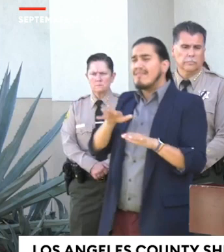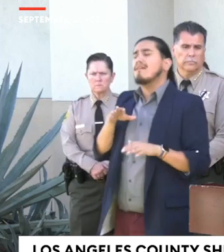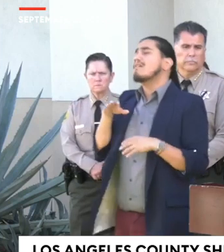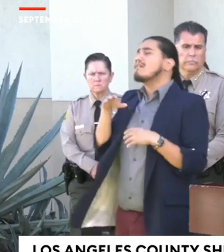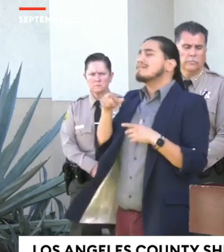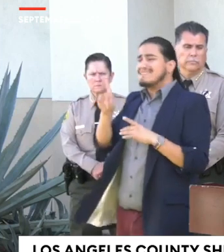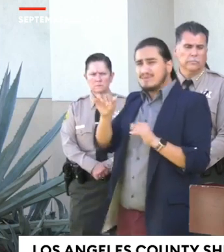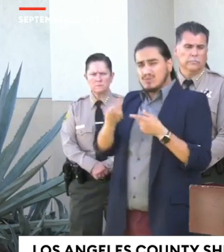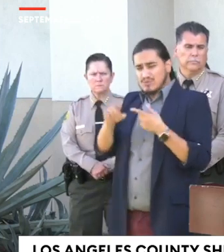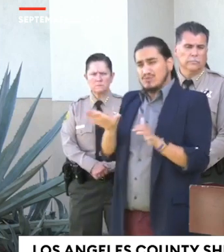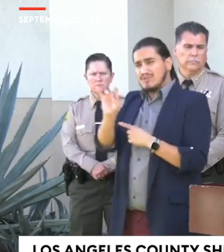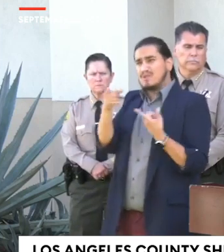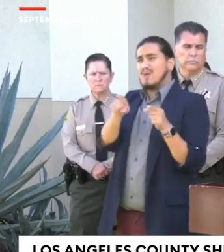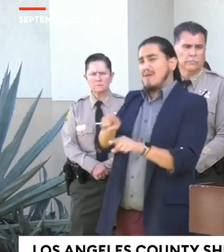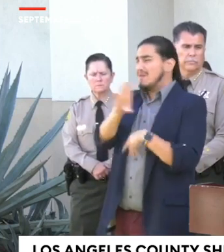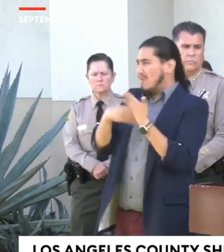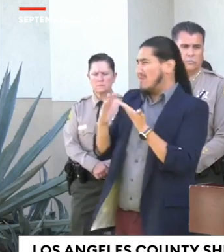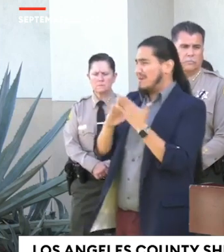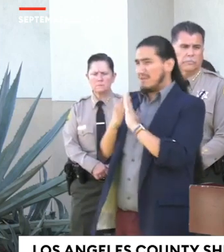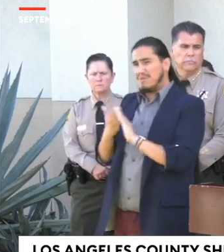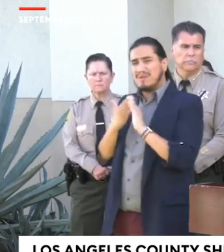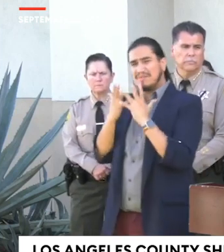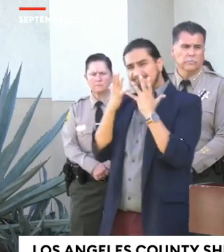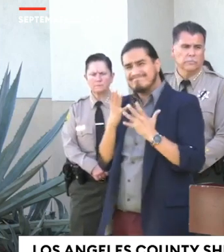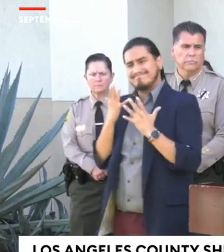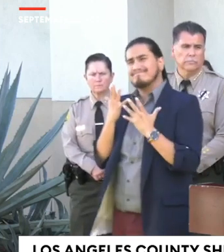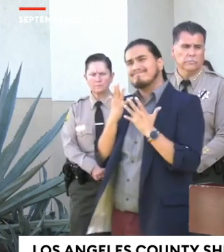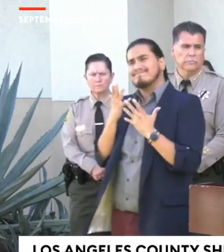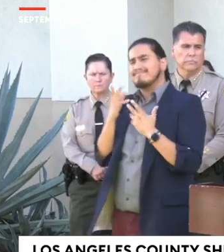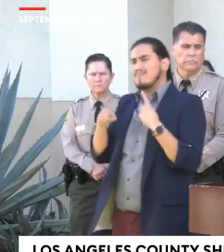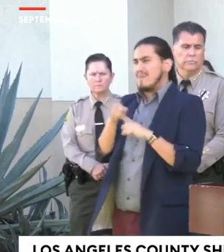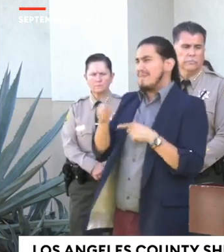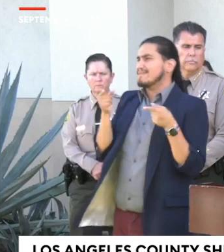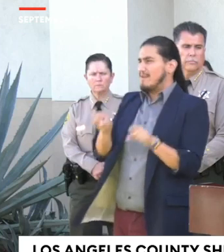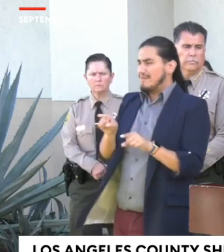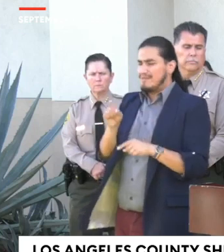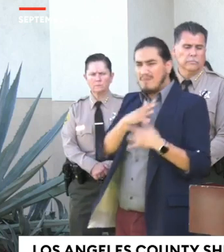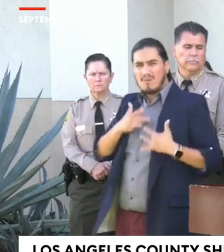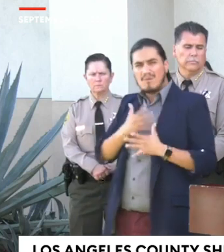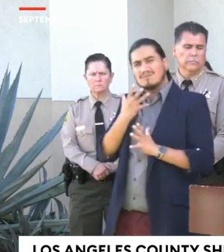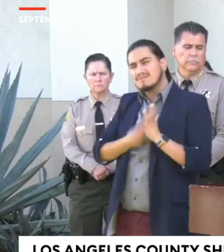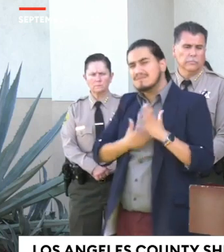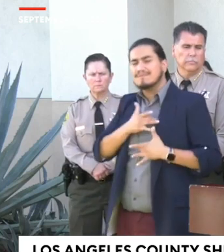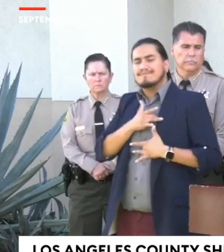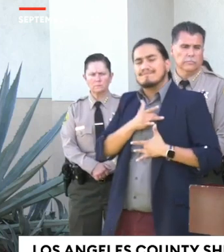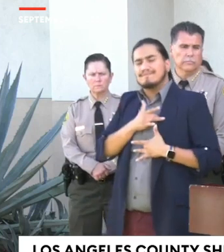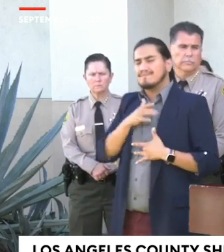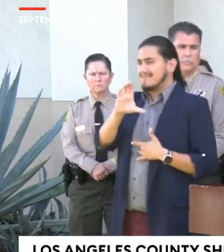the Palmdale Sheriff's Station, and our entire community. This loss weighs heavy on our hearts.